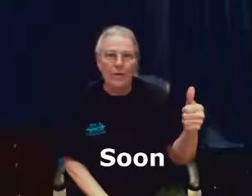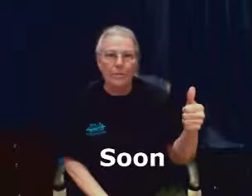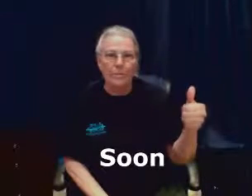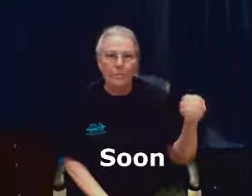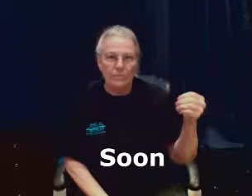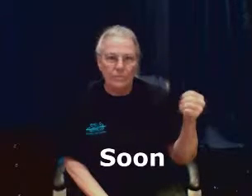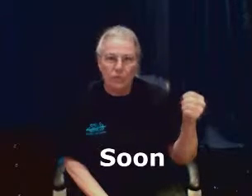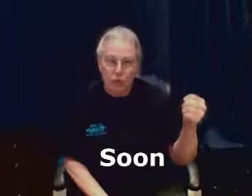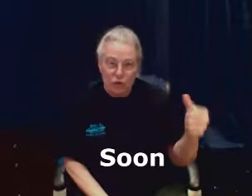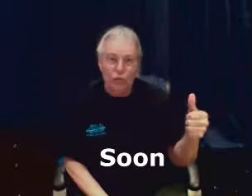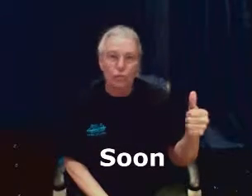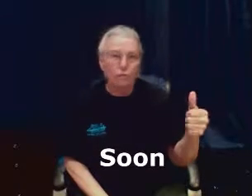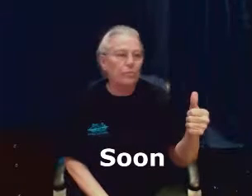lighter. Soon.